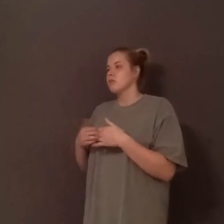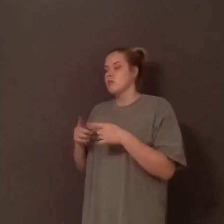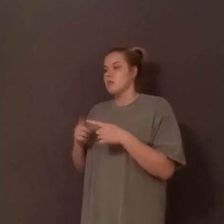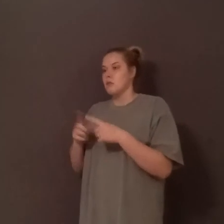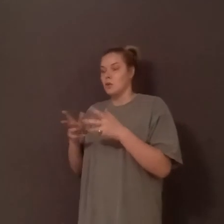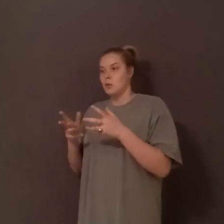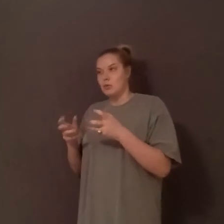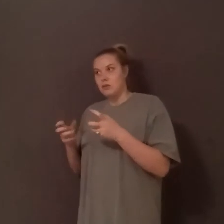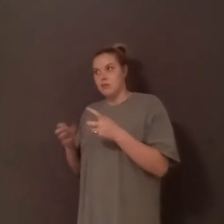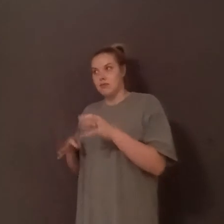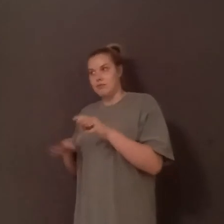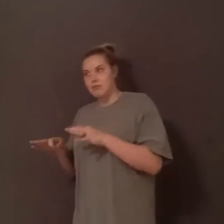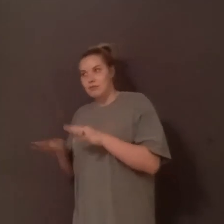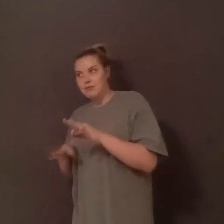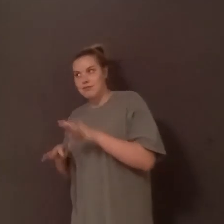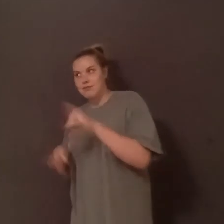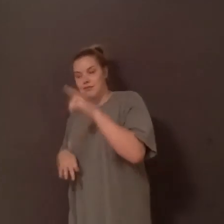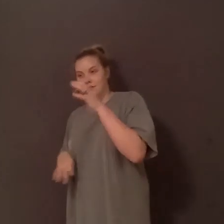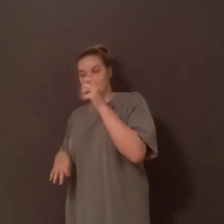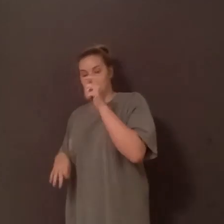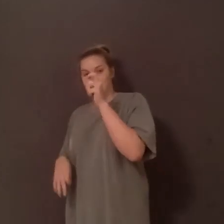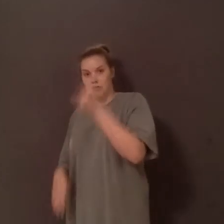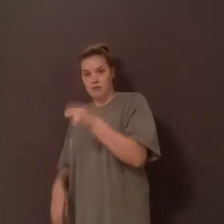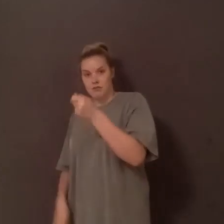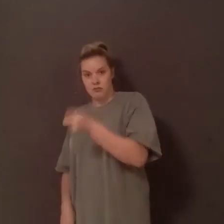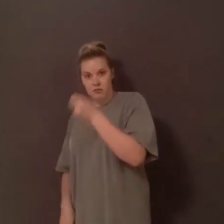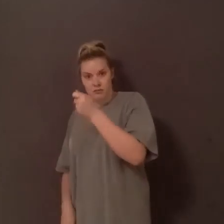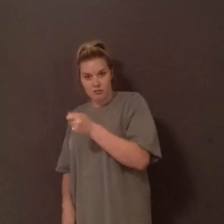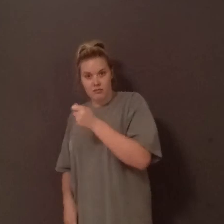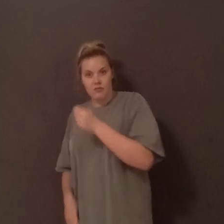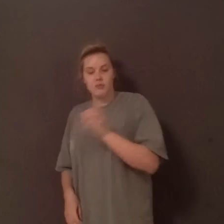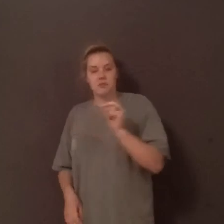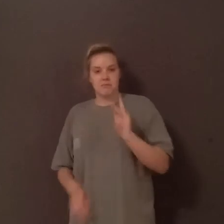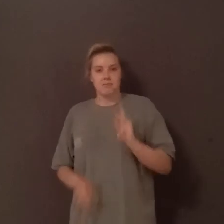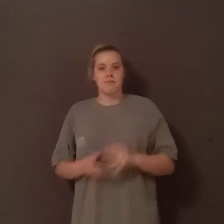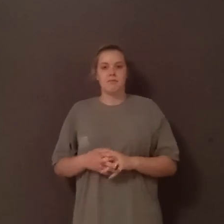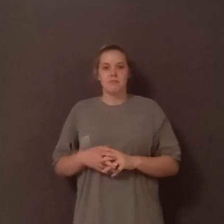a judge, right? Yeah. Okay, should we go? Go.